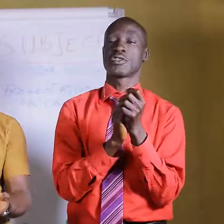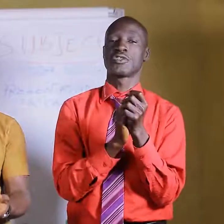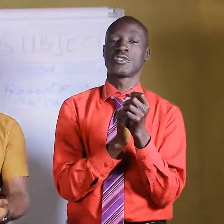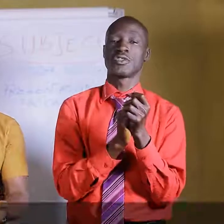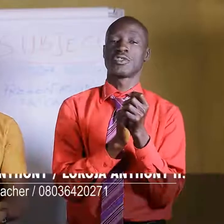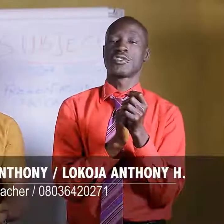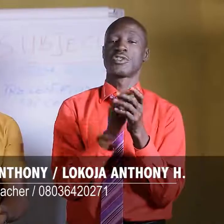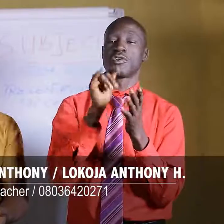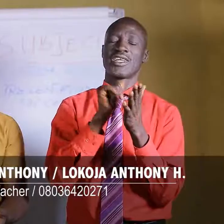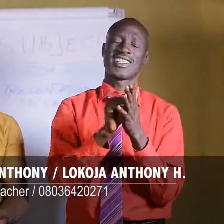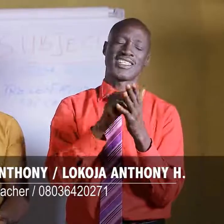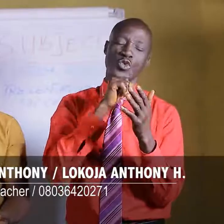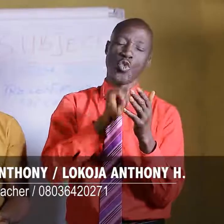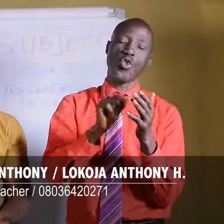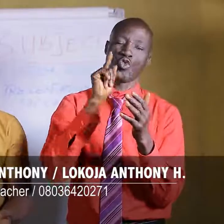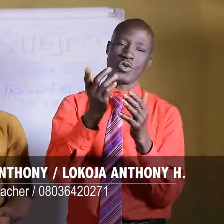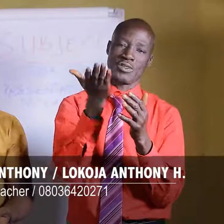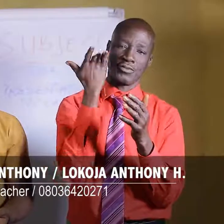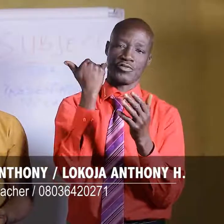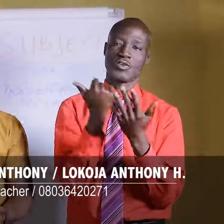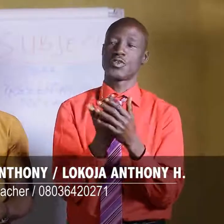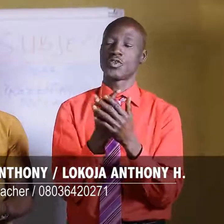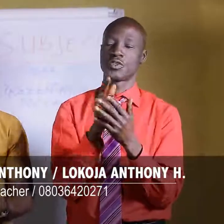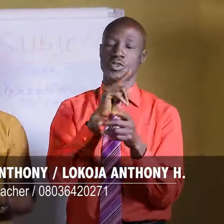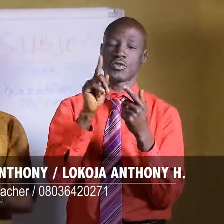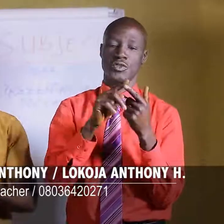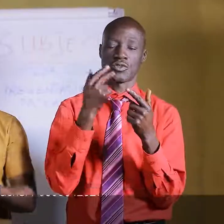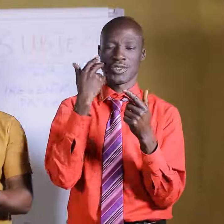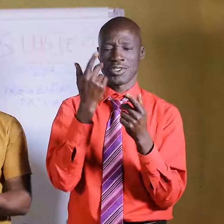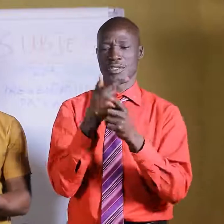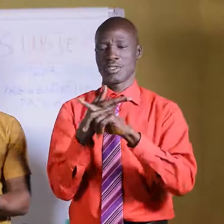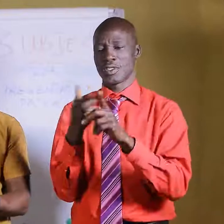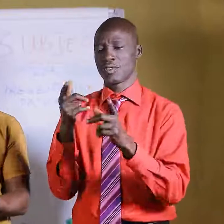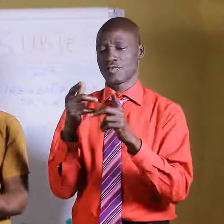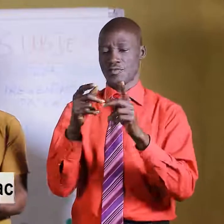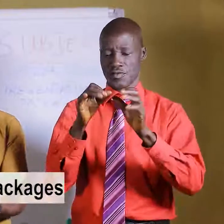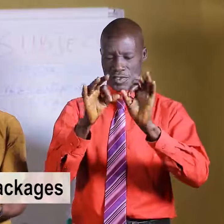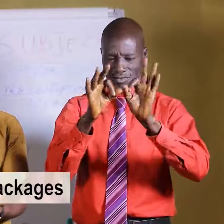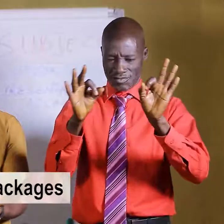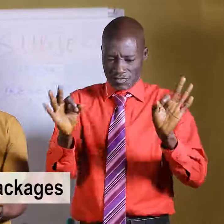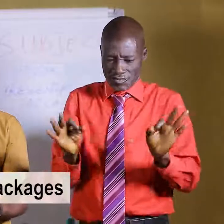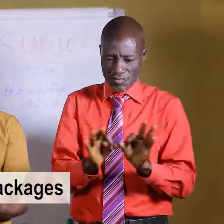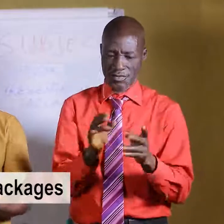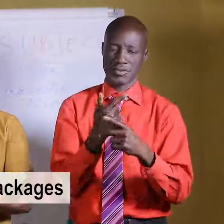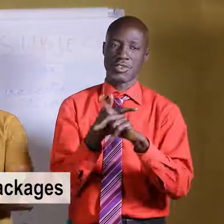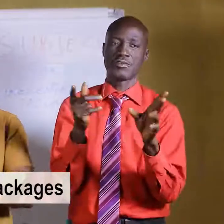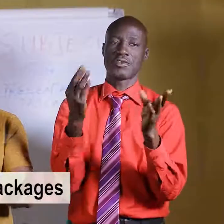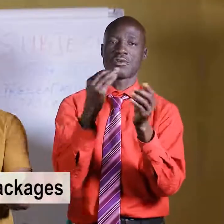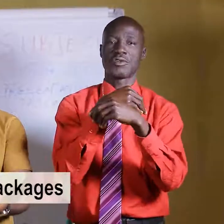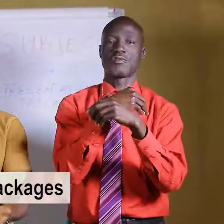the one that have been used earlier on. You are going to see we have different forms. When you have Microsoft